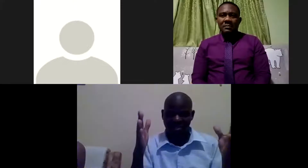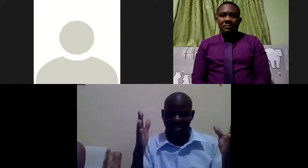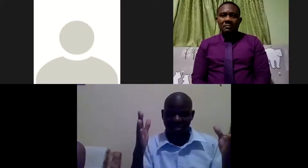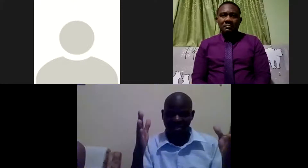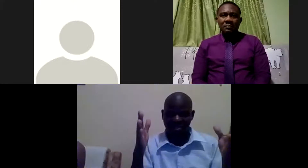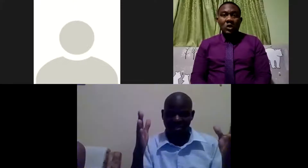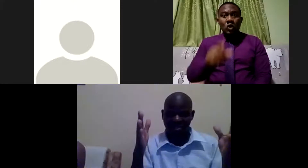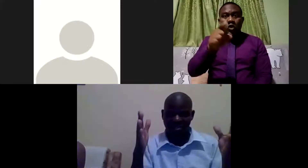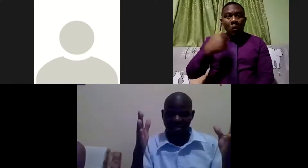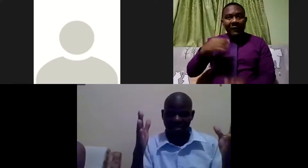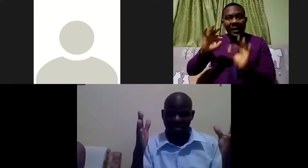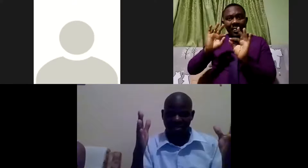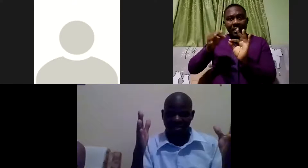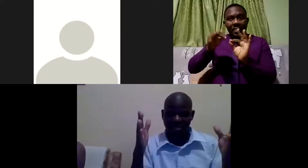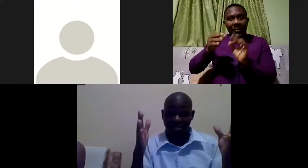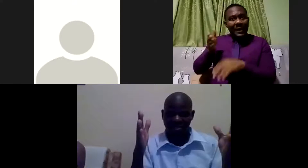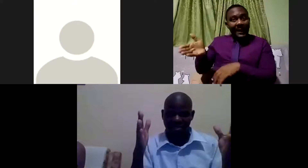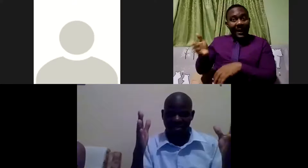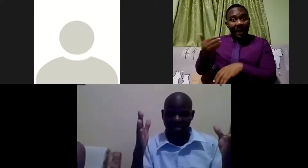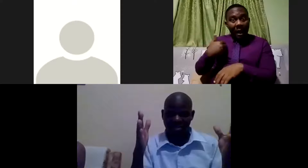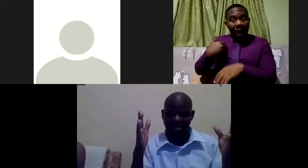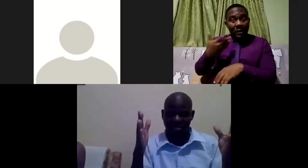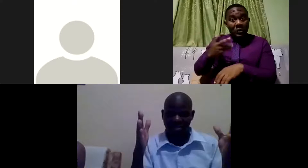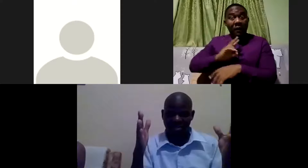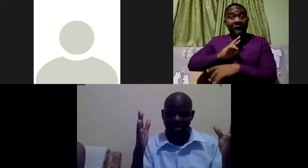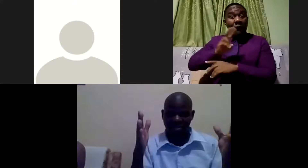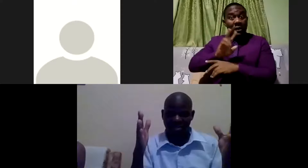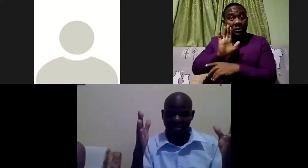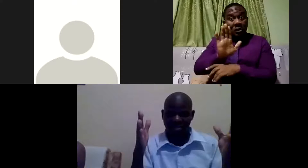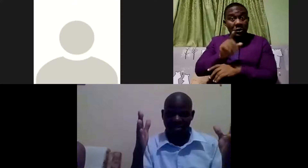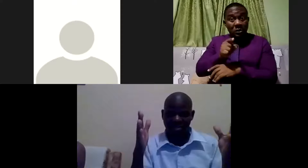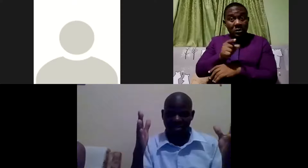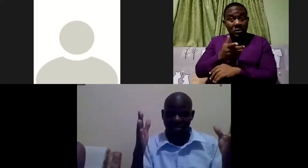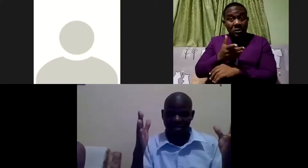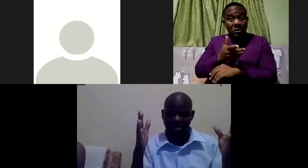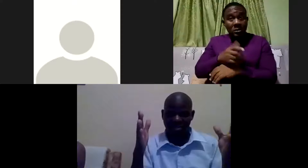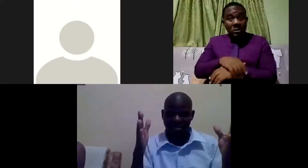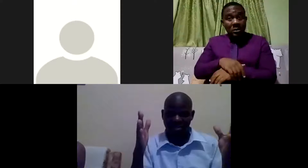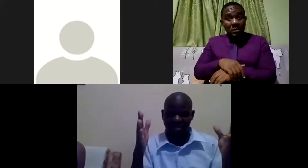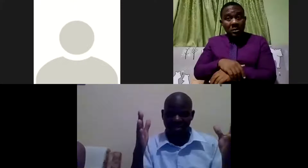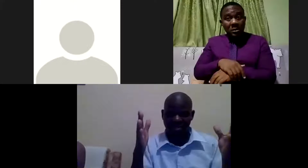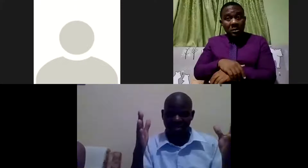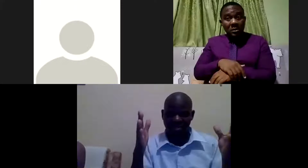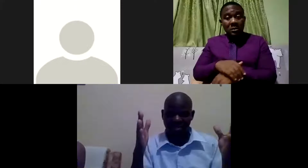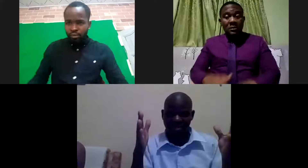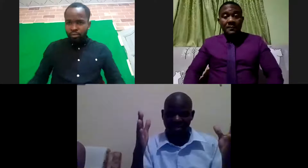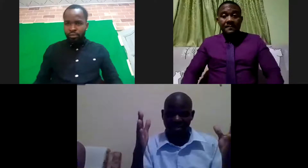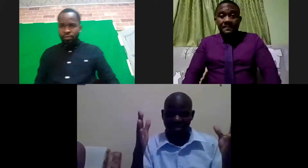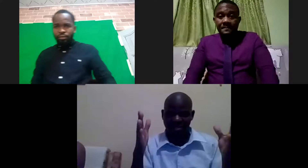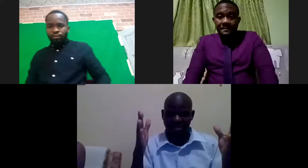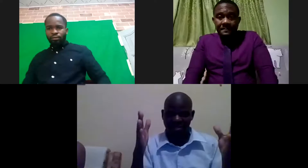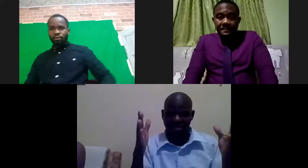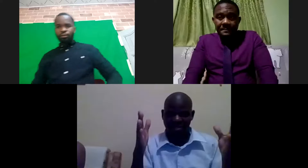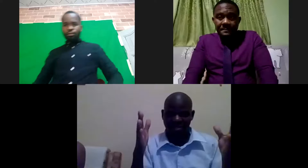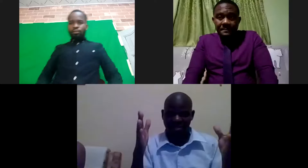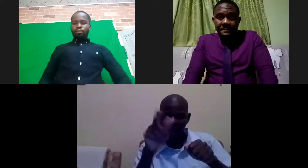And first day, let me say thank you to each and every participant who has